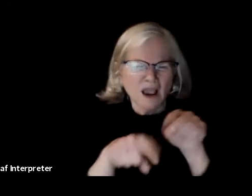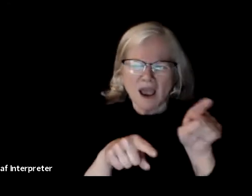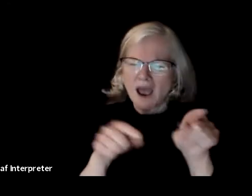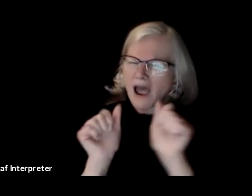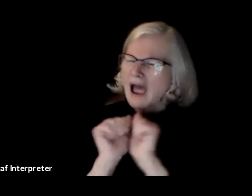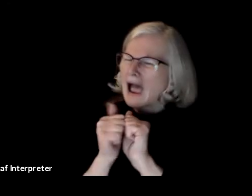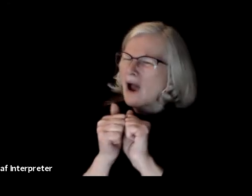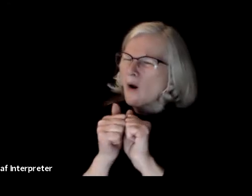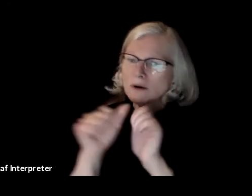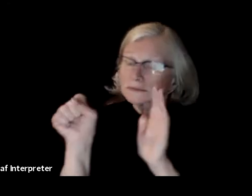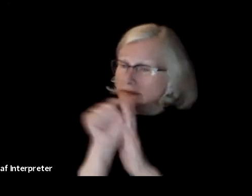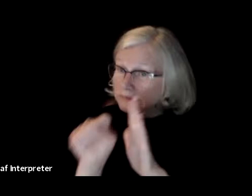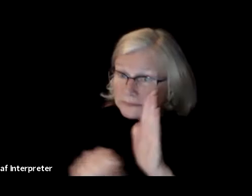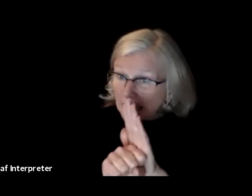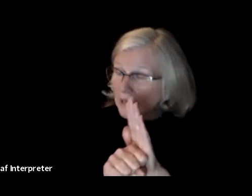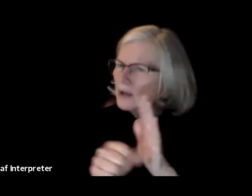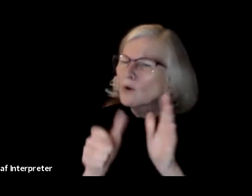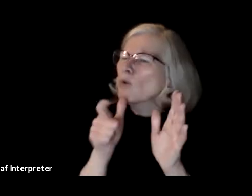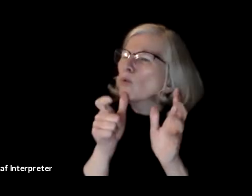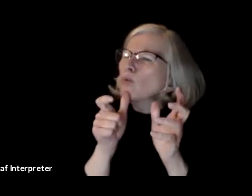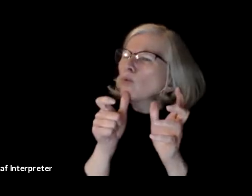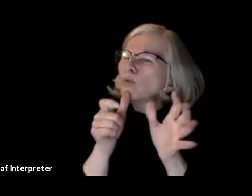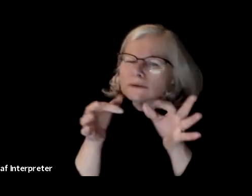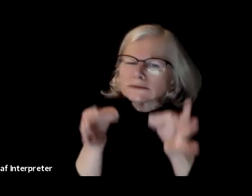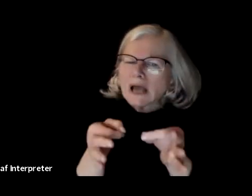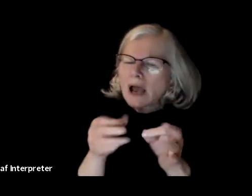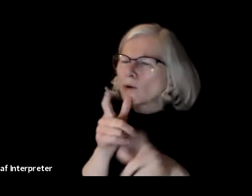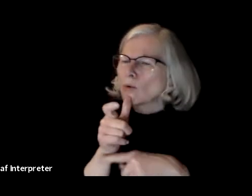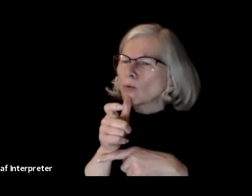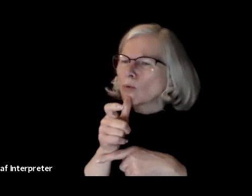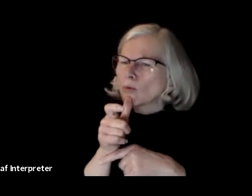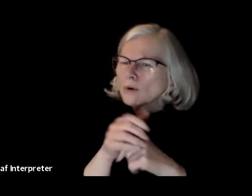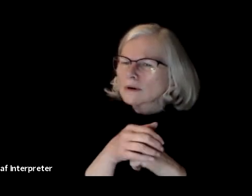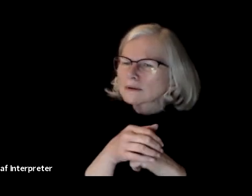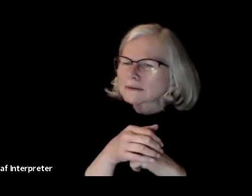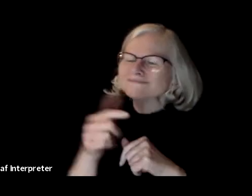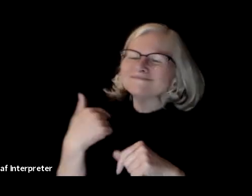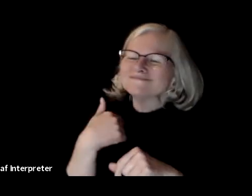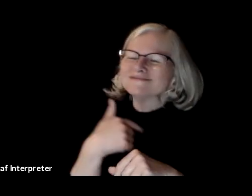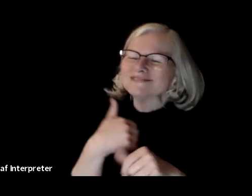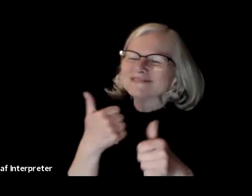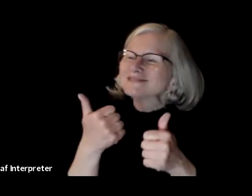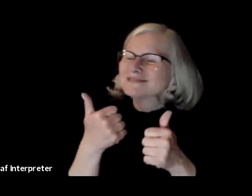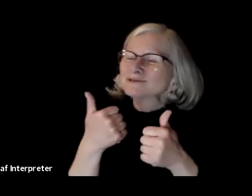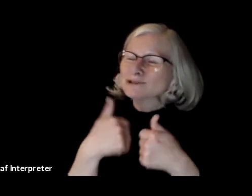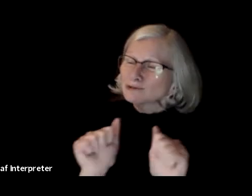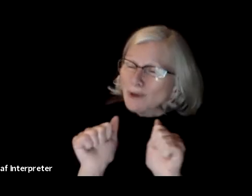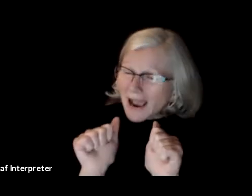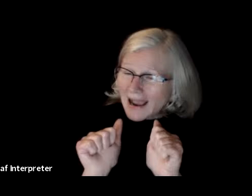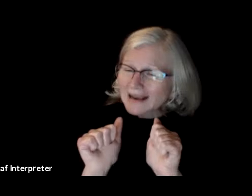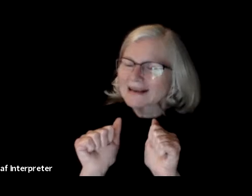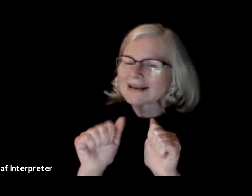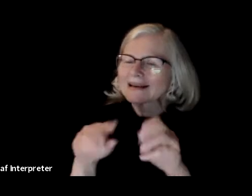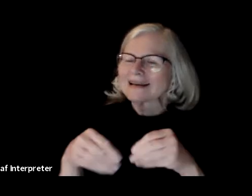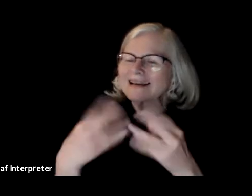between? I think what we're trying to do here is give the folks who are providing the vaccines